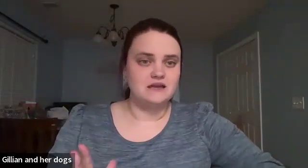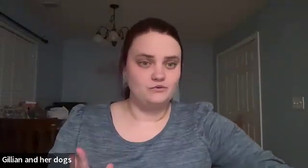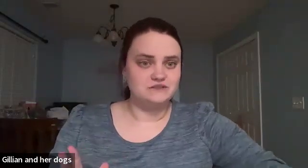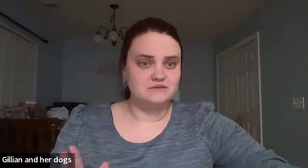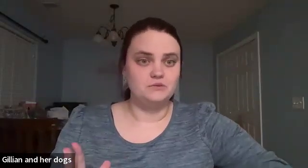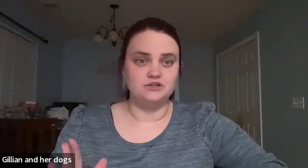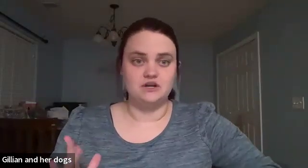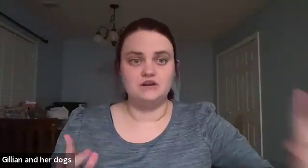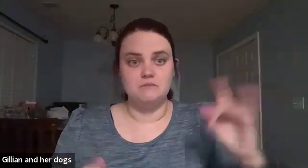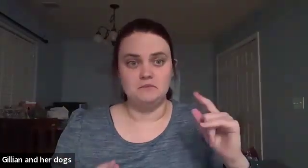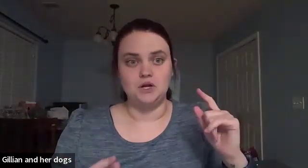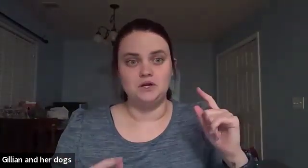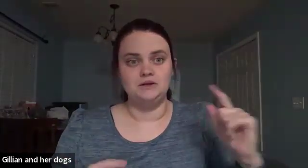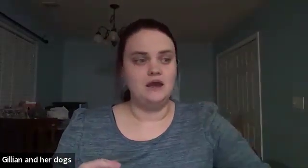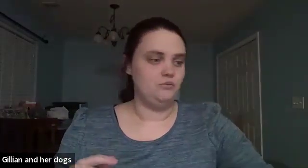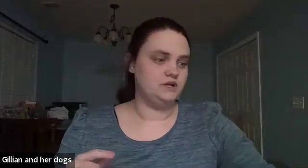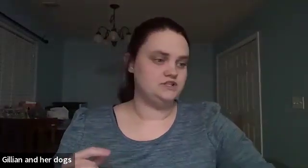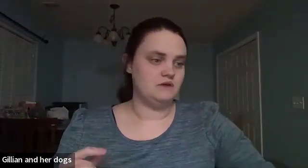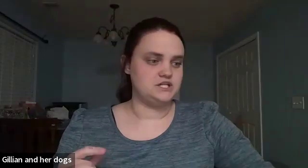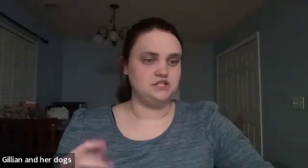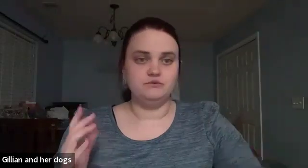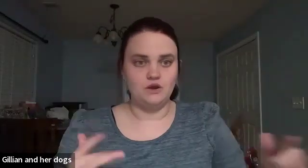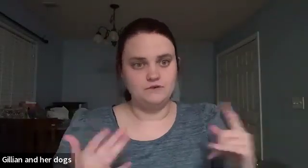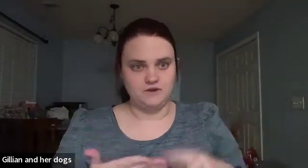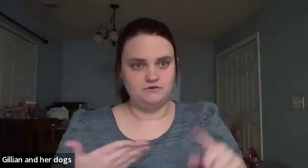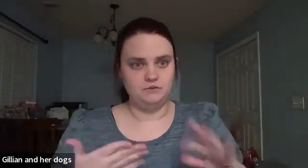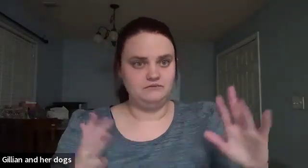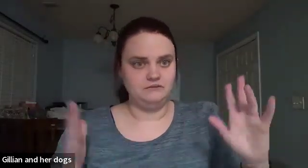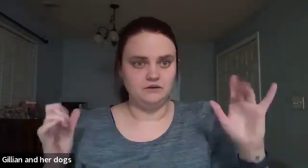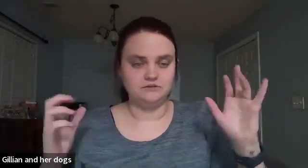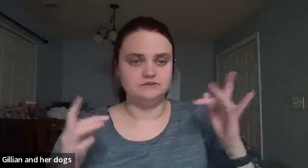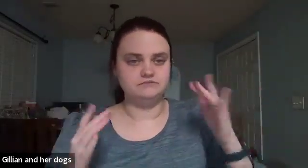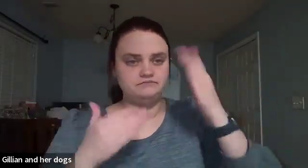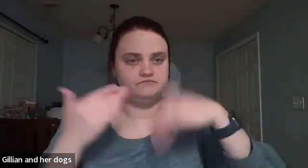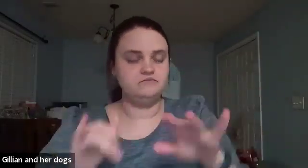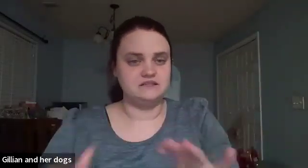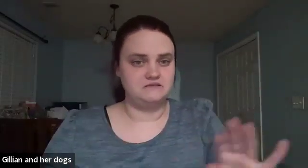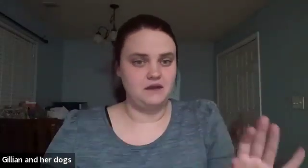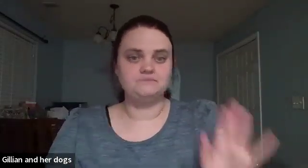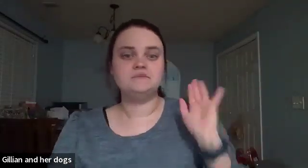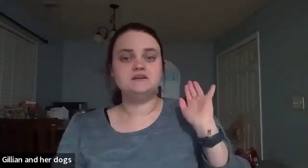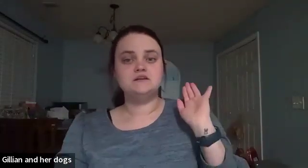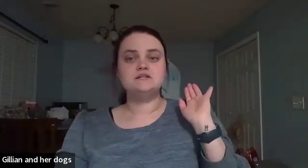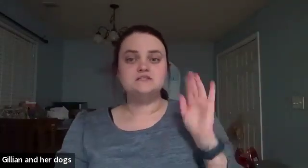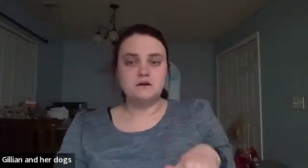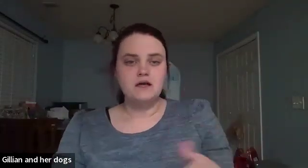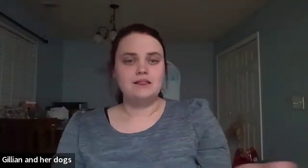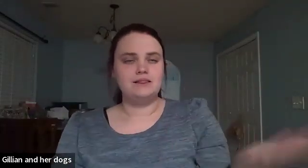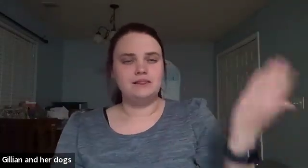is a helpful tidbit when you're trying to remember which direction you would go for month, week, years, things like that. So